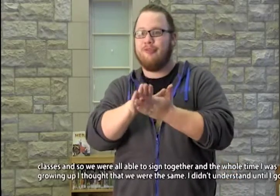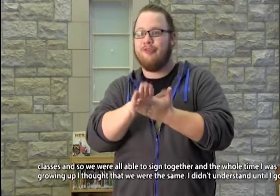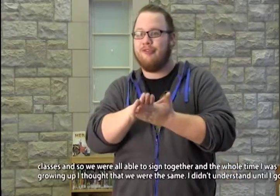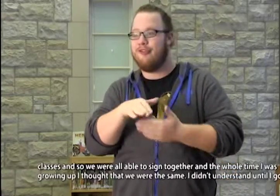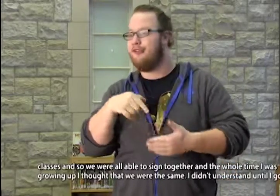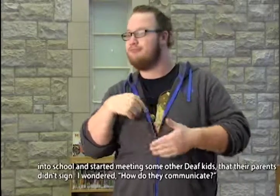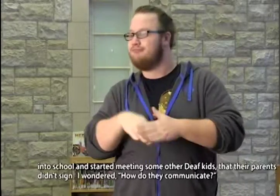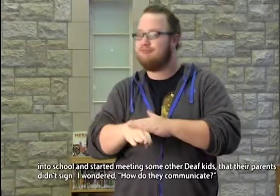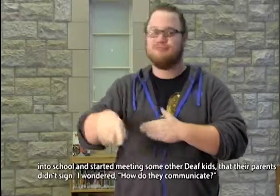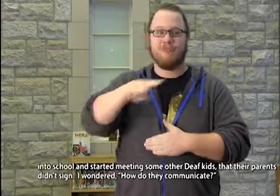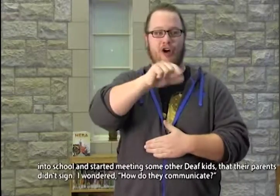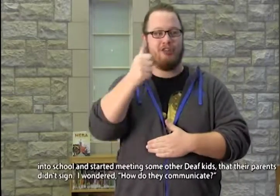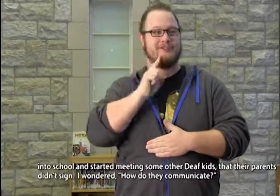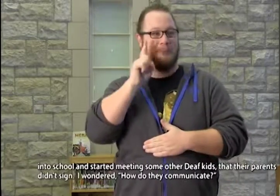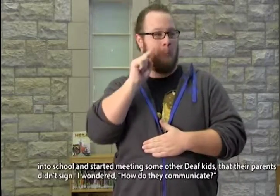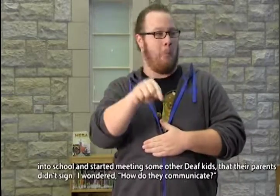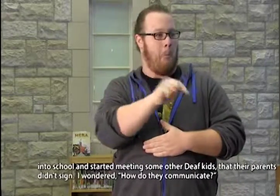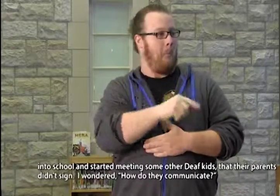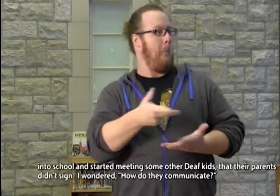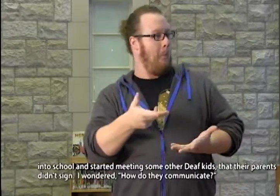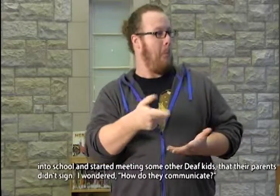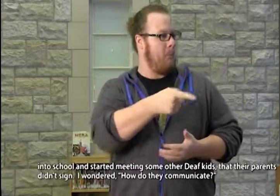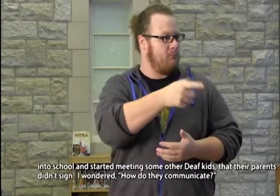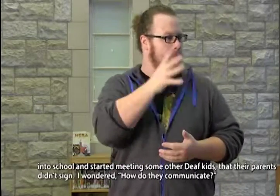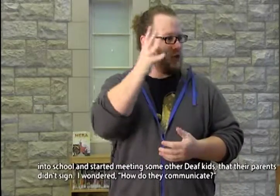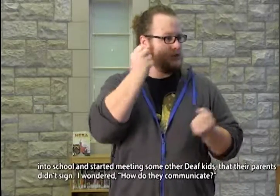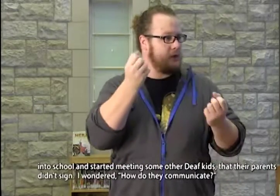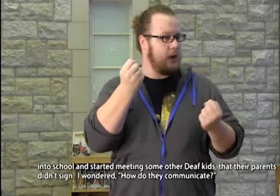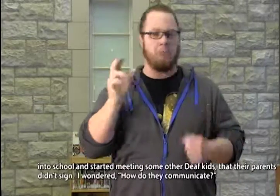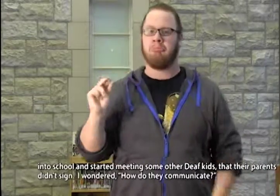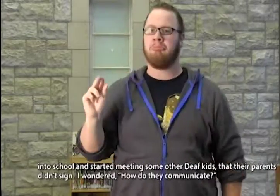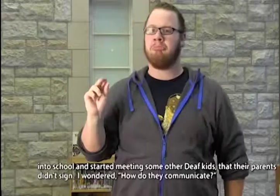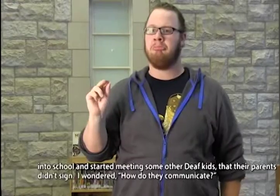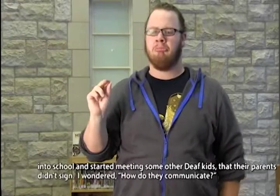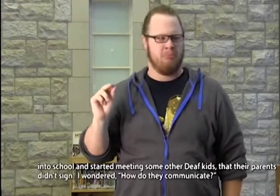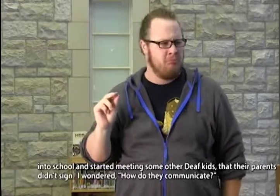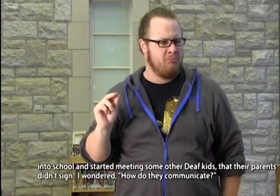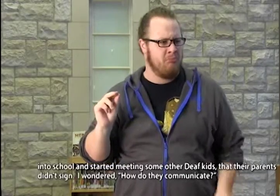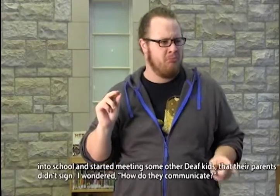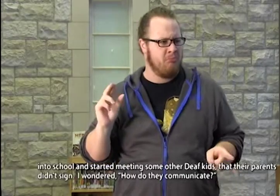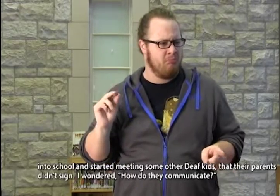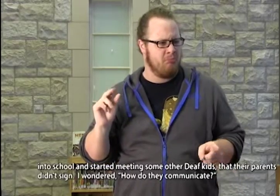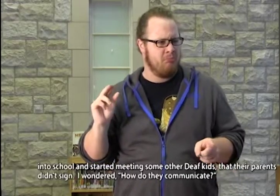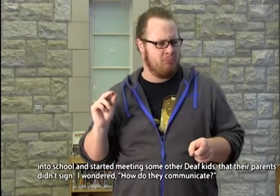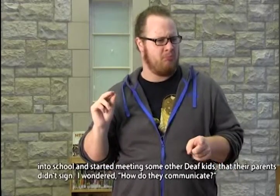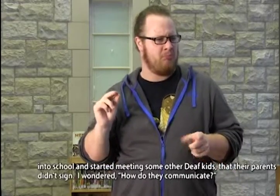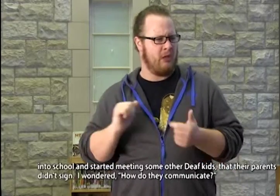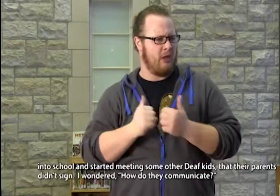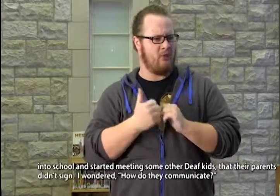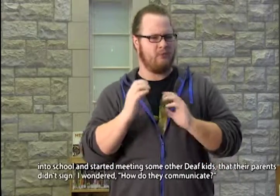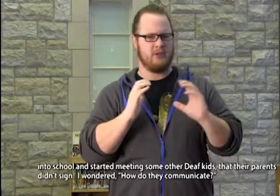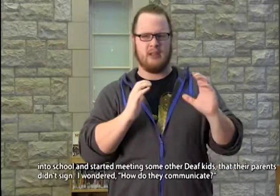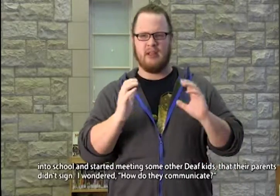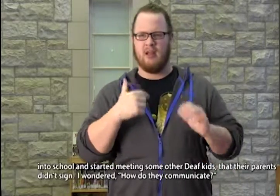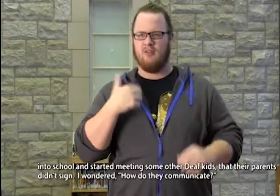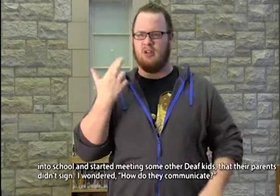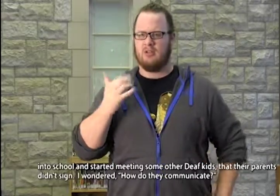understand until I got into school and started meeting some other deaf kids that their parents didn't sign. And I